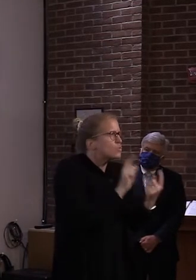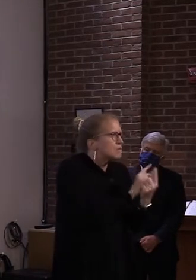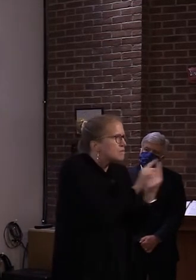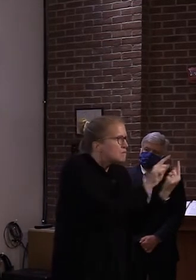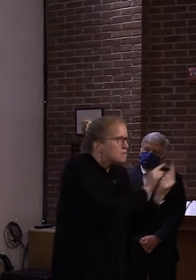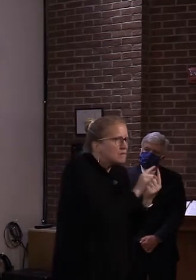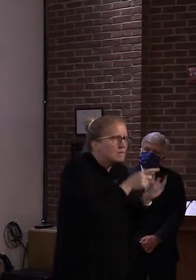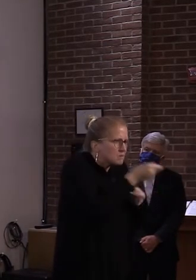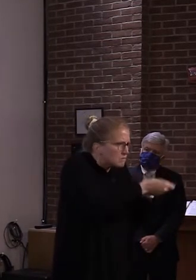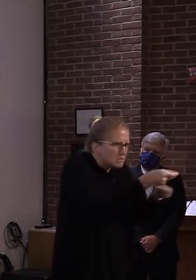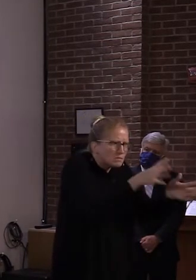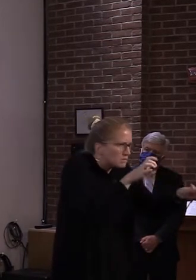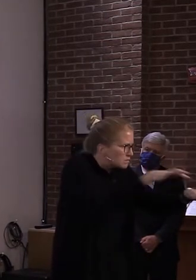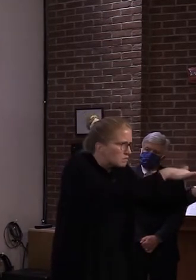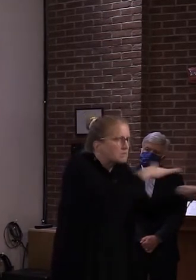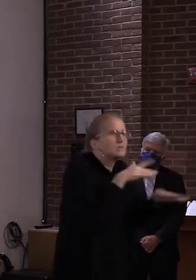occur.